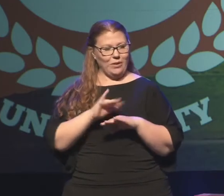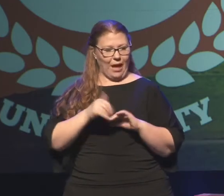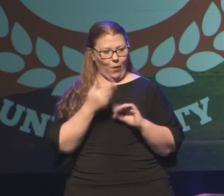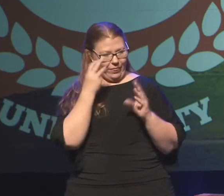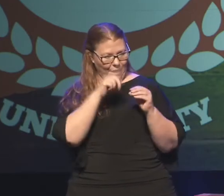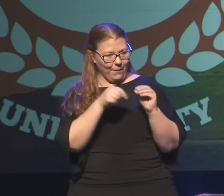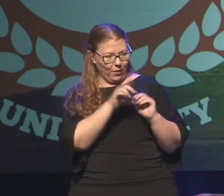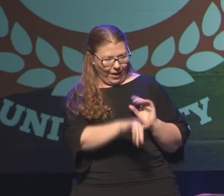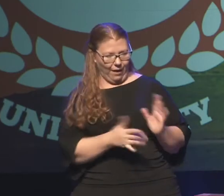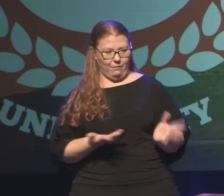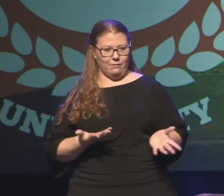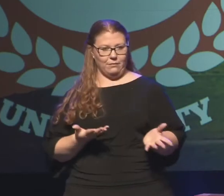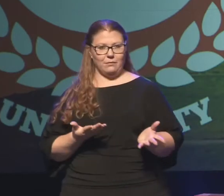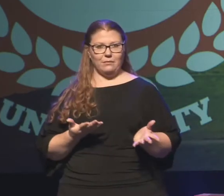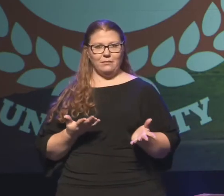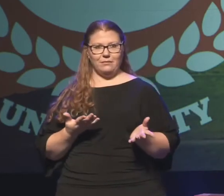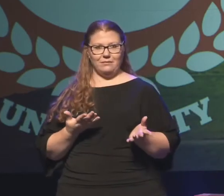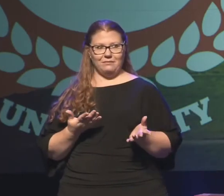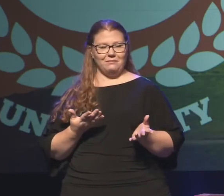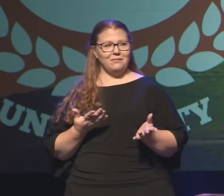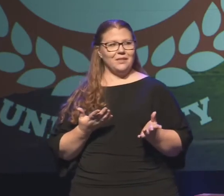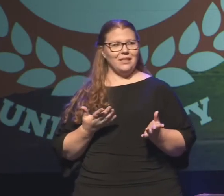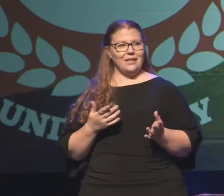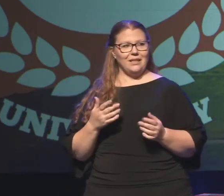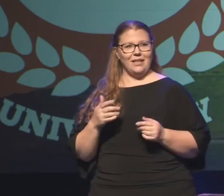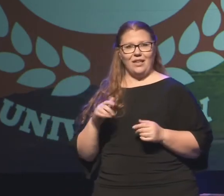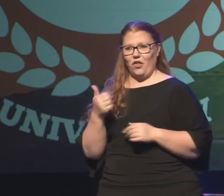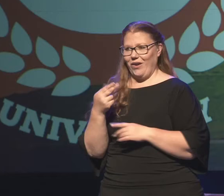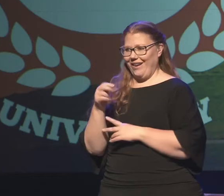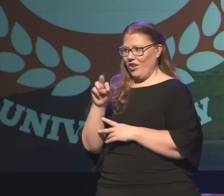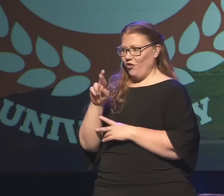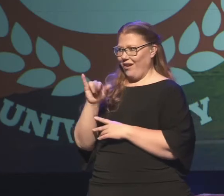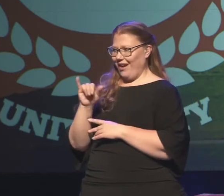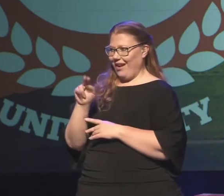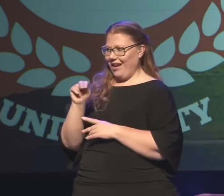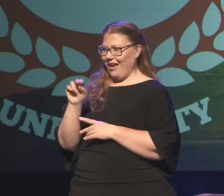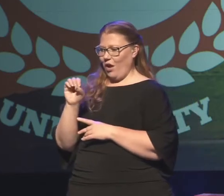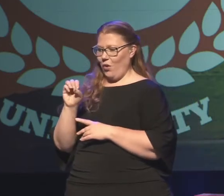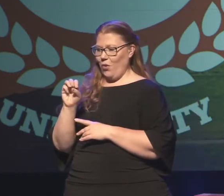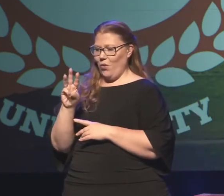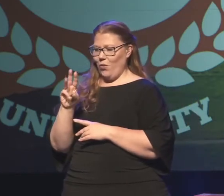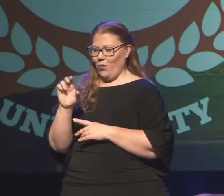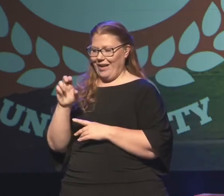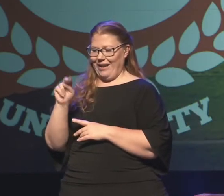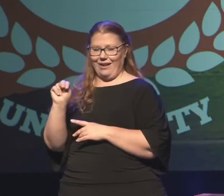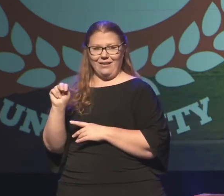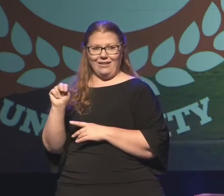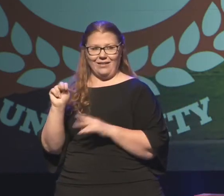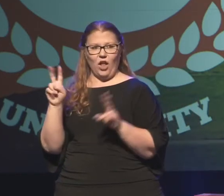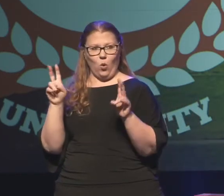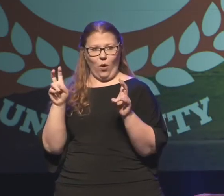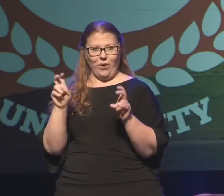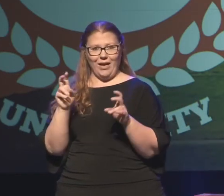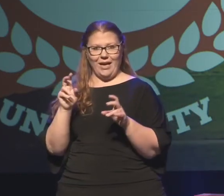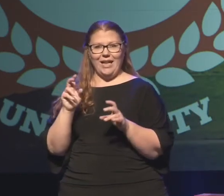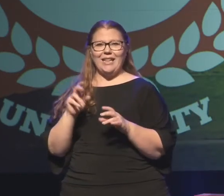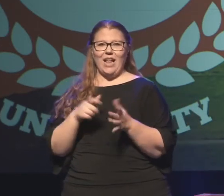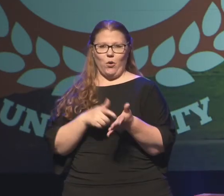that. I like another Henry Nouwen quote. It takes a lot of humiliation to create a little humility.